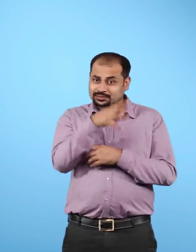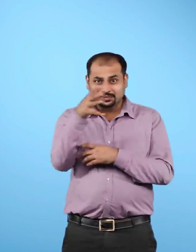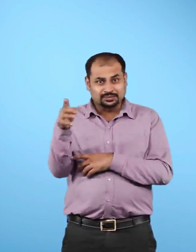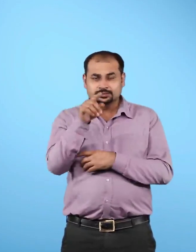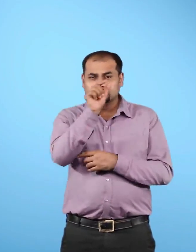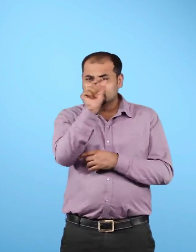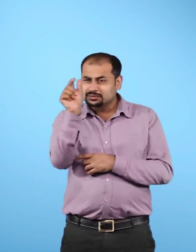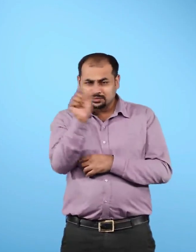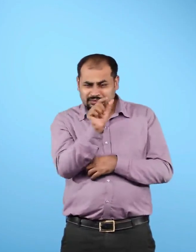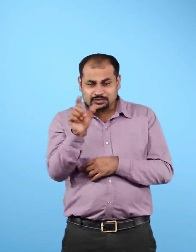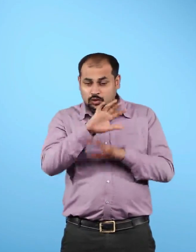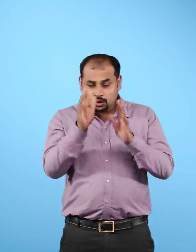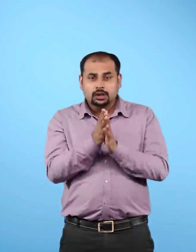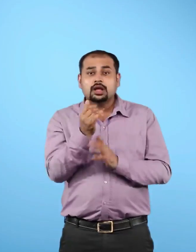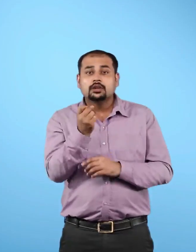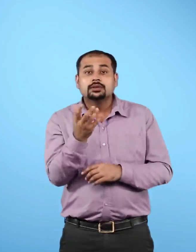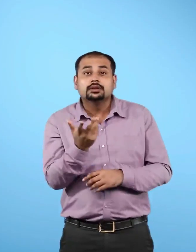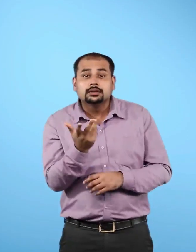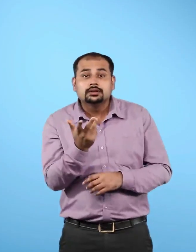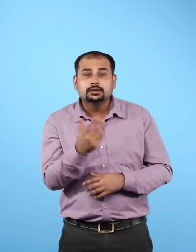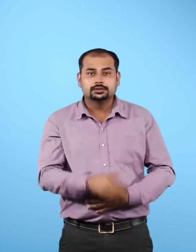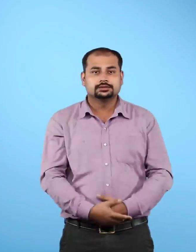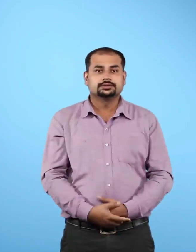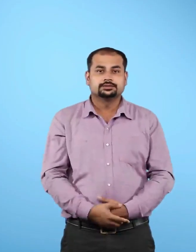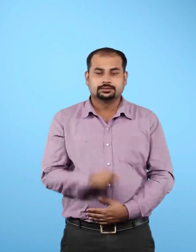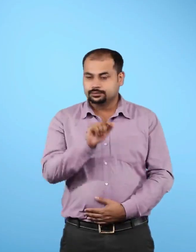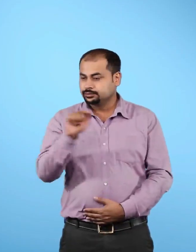boxes. How many boxes are there in all?